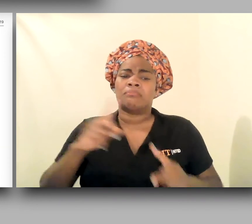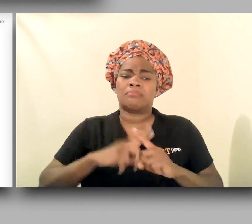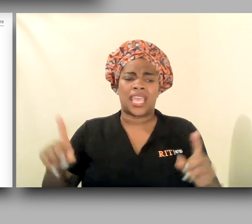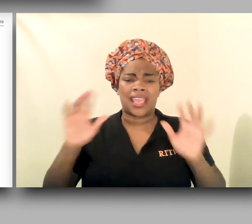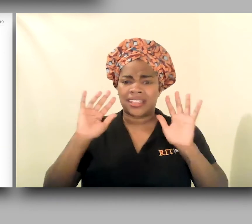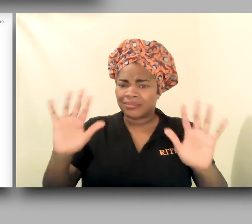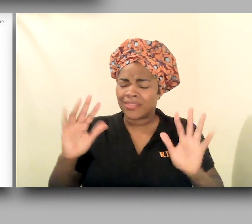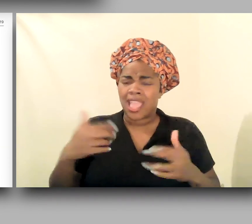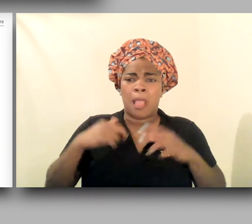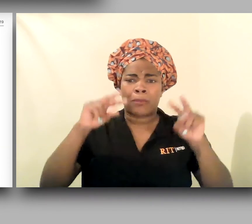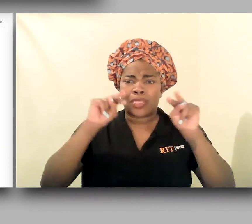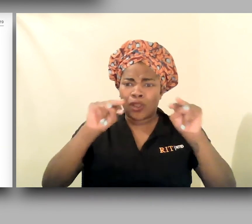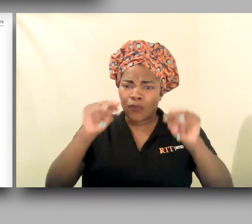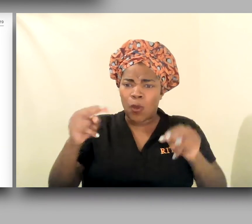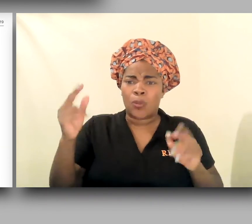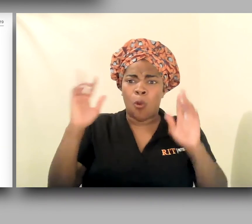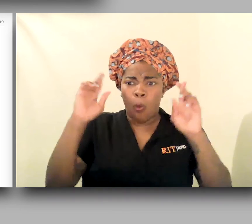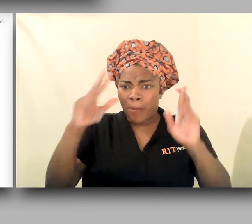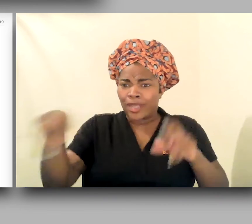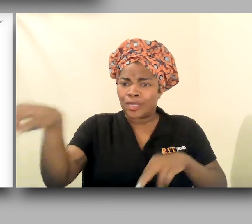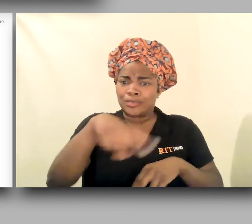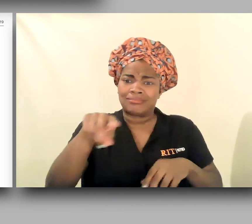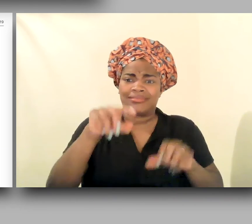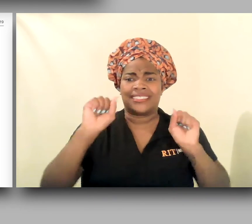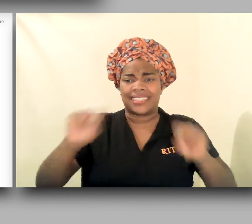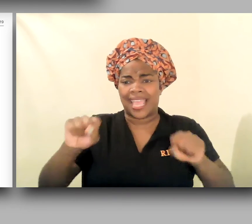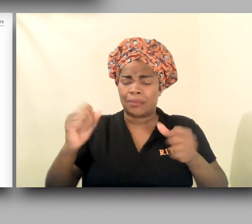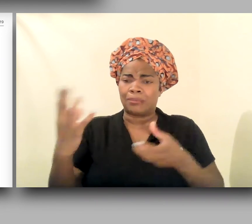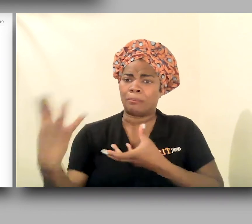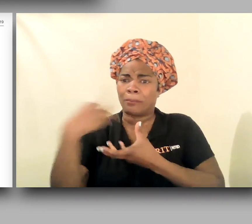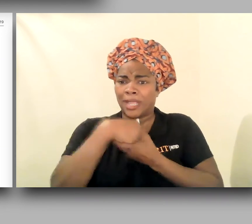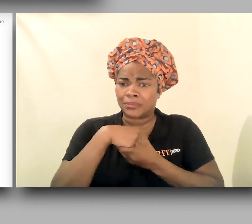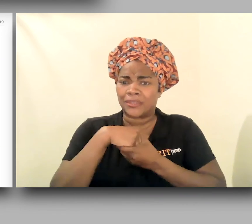submit stuff, email NTID outreach at